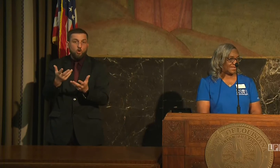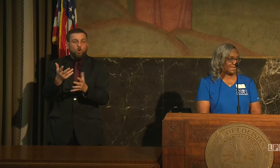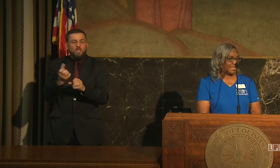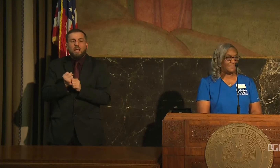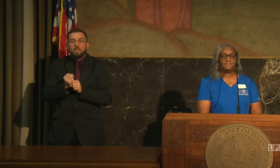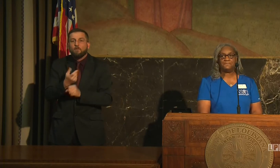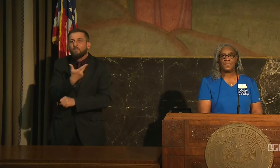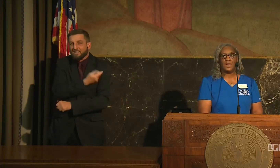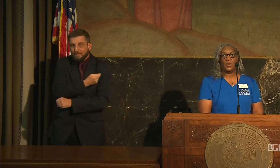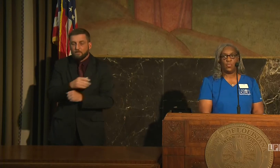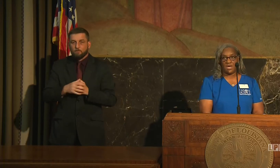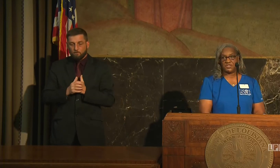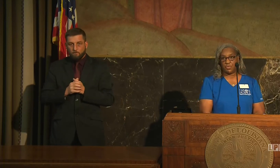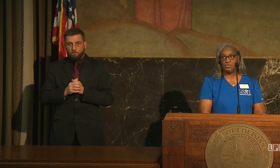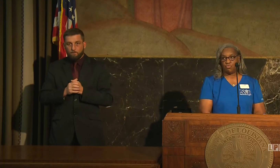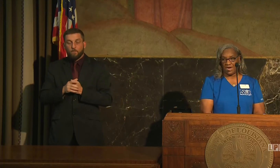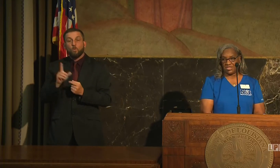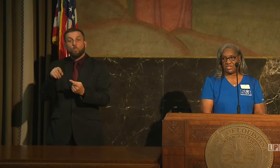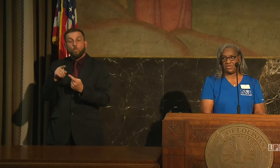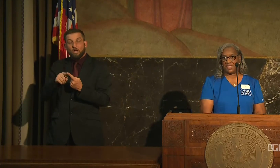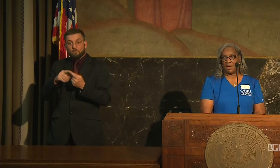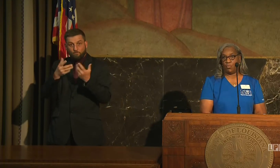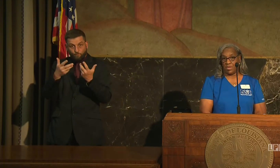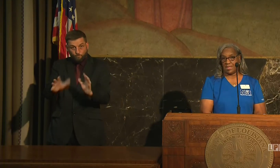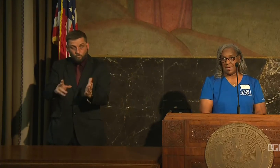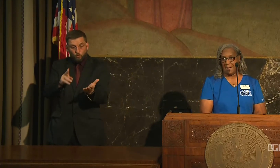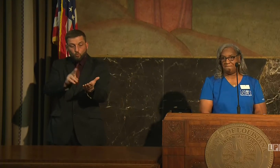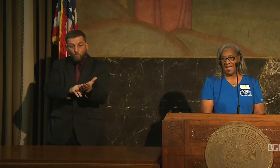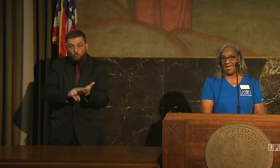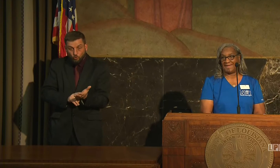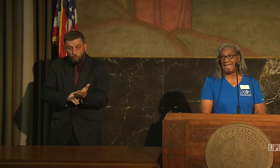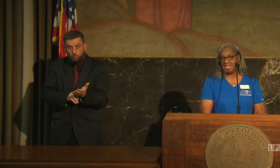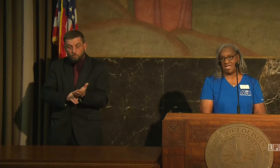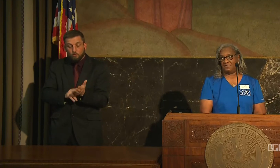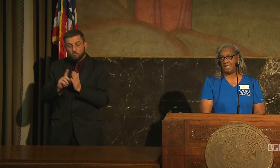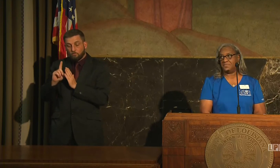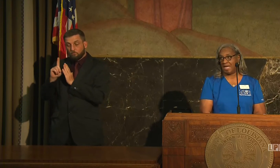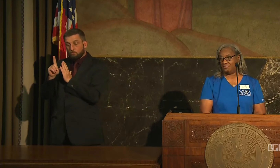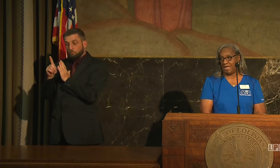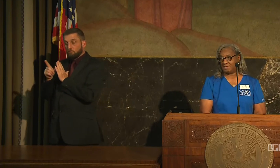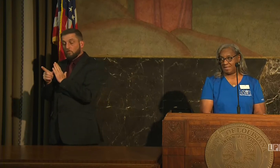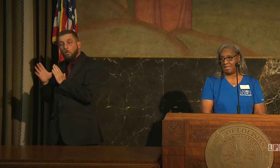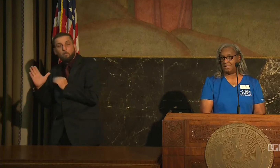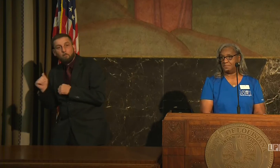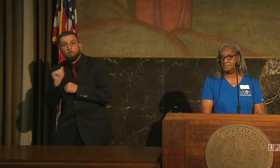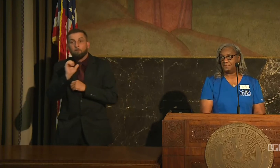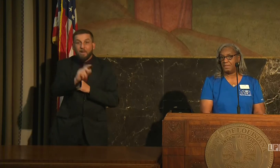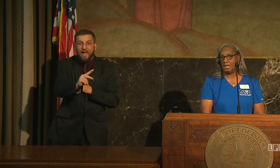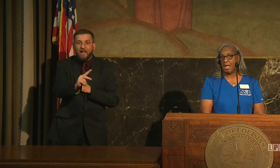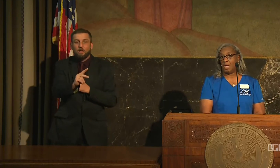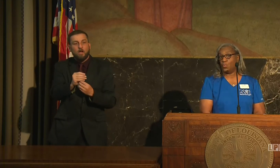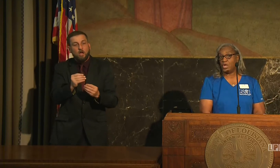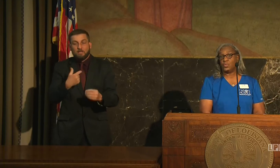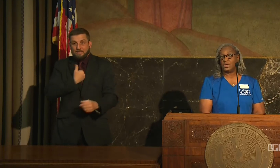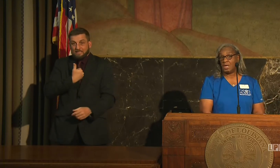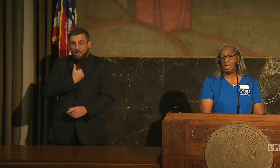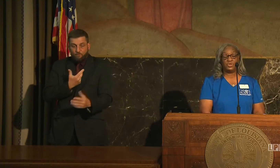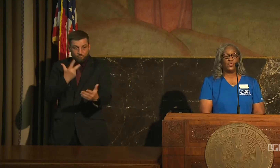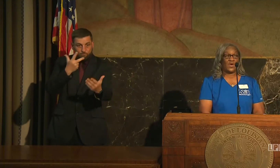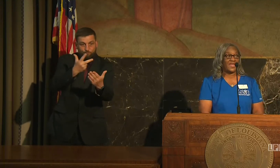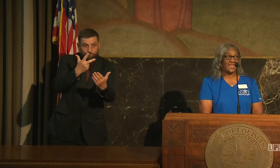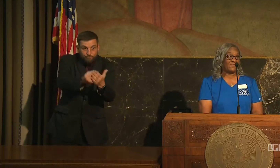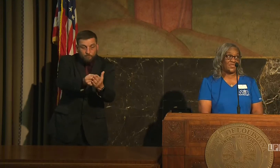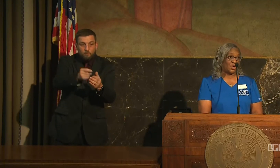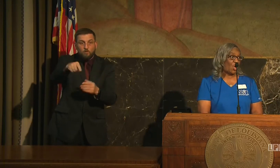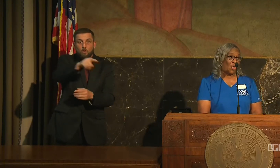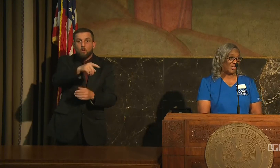receive the vaccine. Once we register them, we come back and give them that vaccine. And we will come